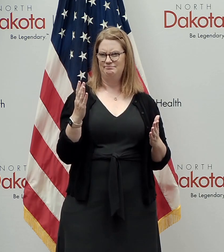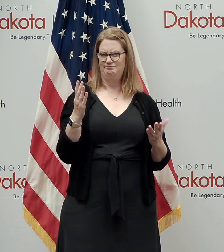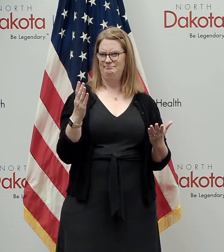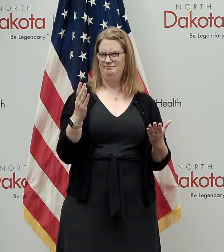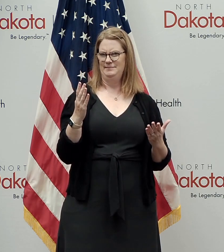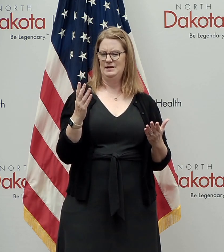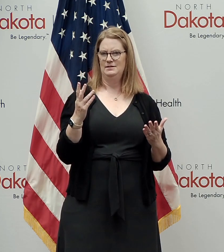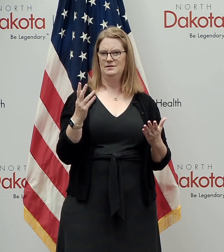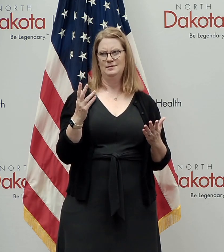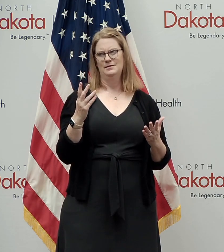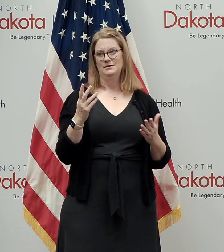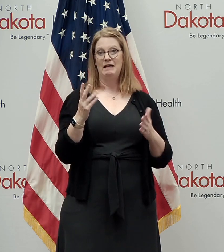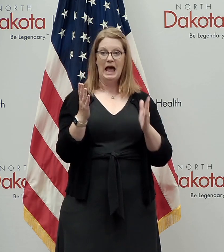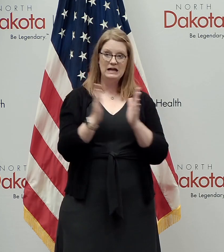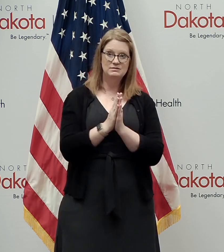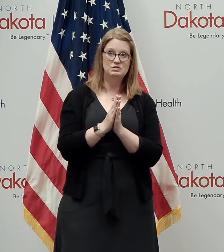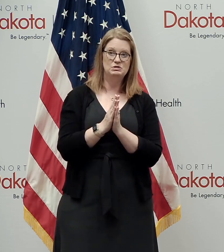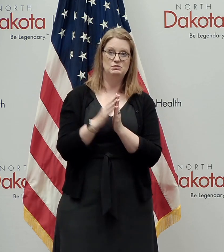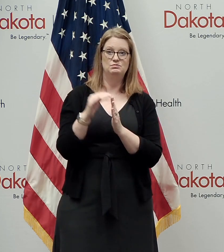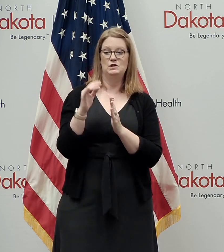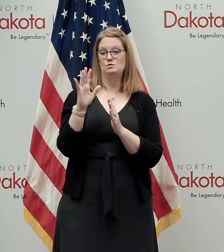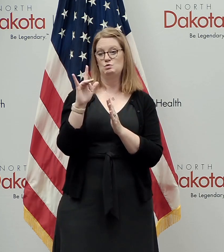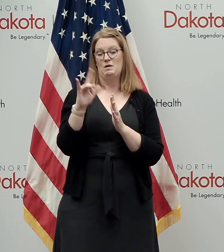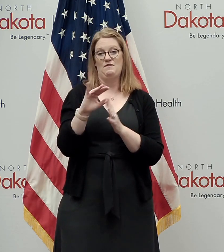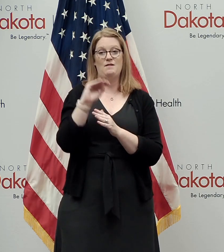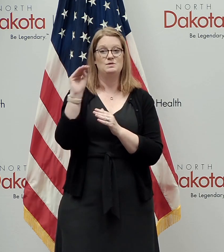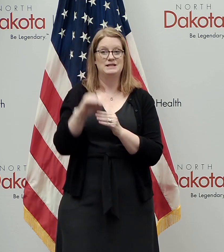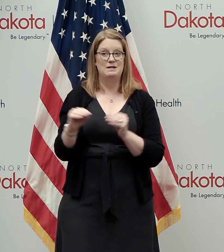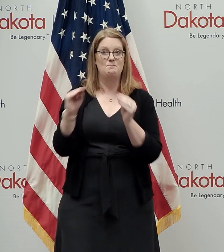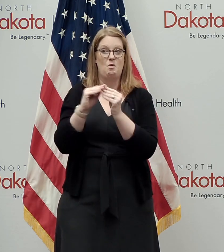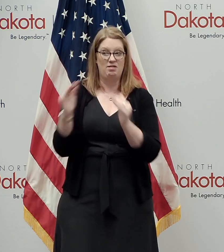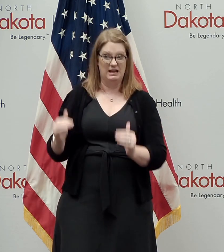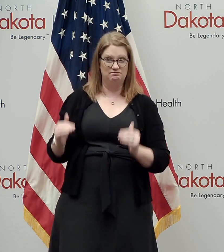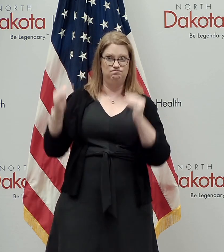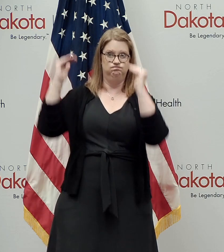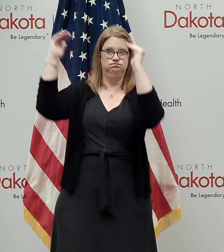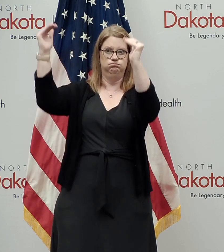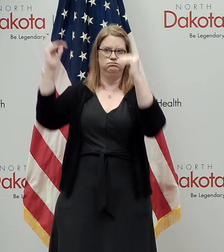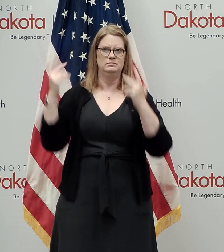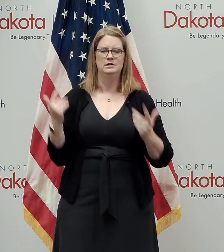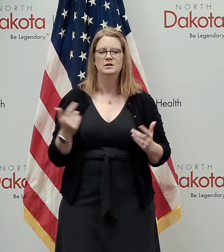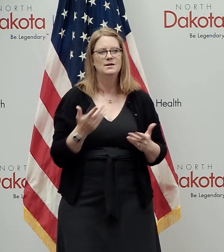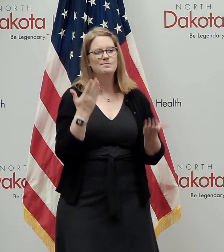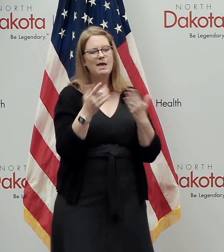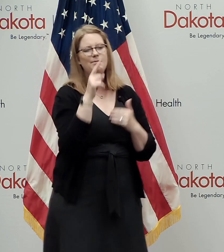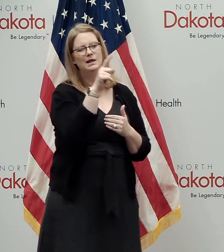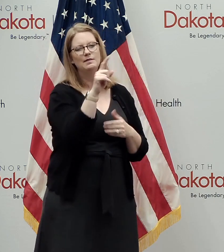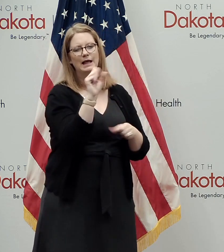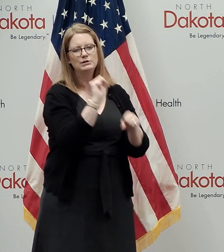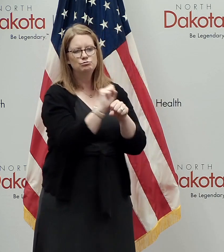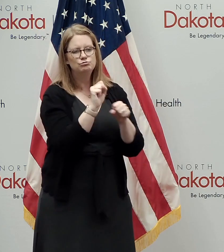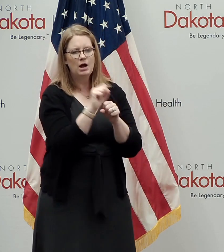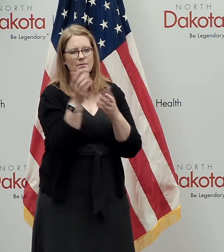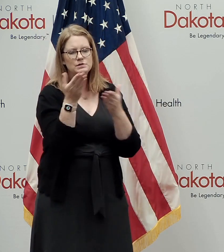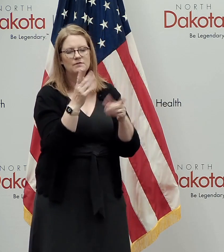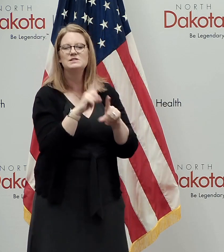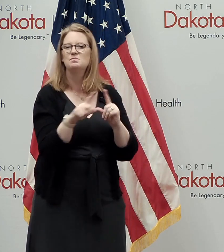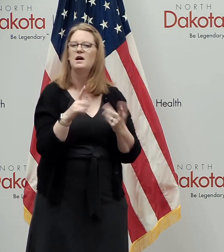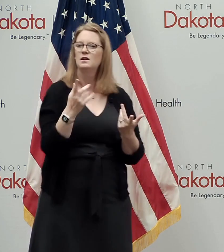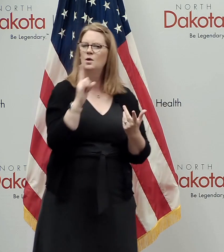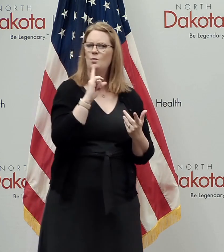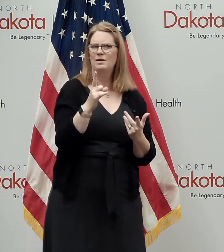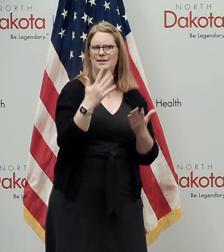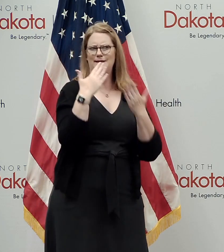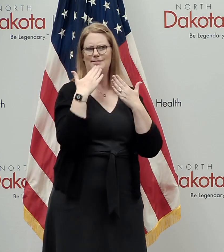closest might have been job service when we were, those in early days of this. So the gratitude, again, National Guard, the lab team, everybody that we've worked